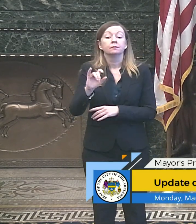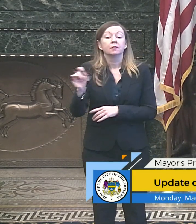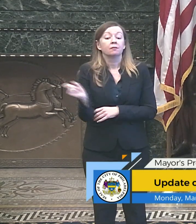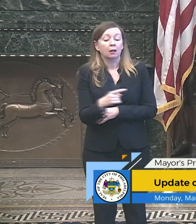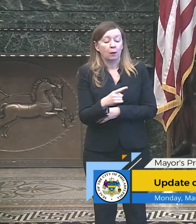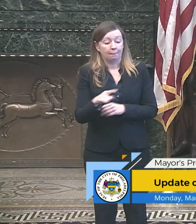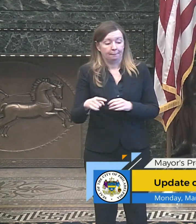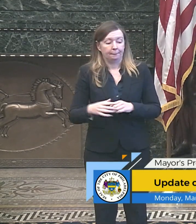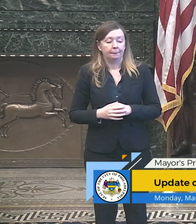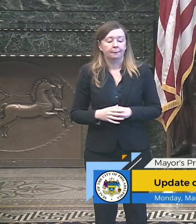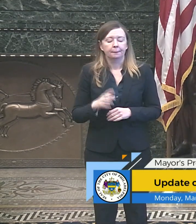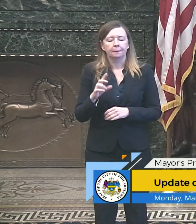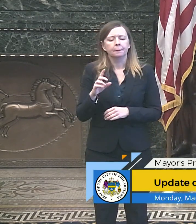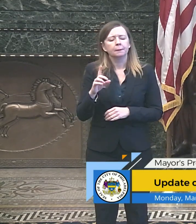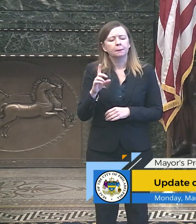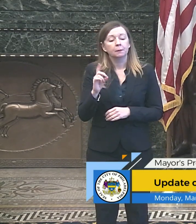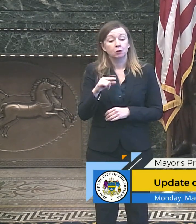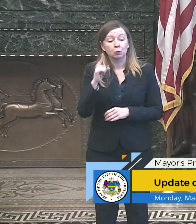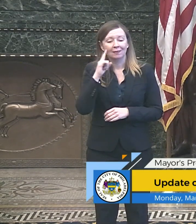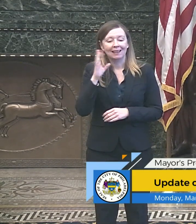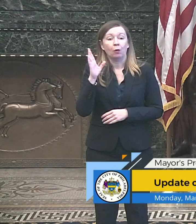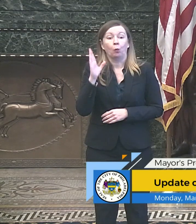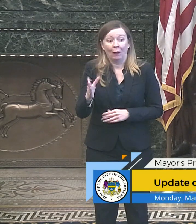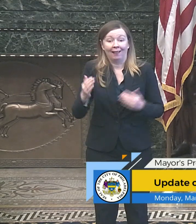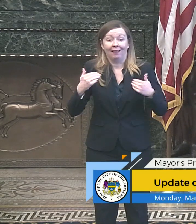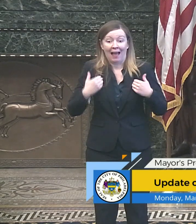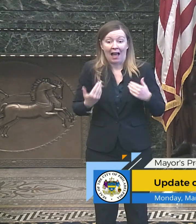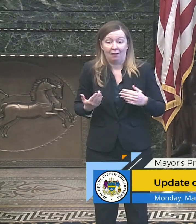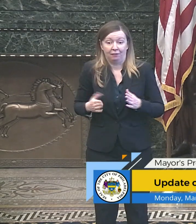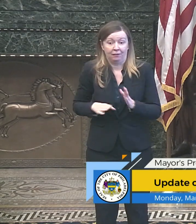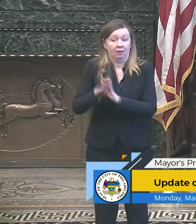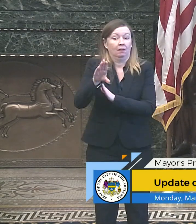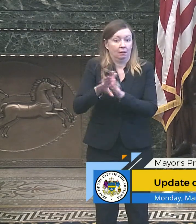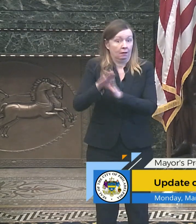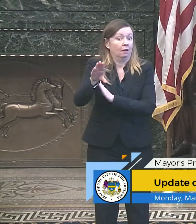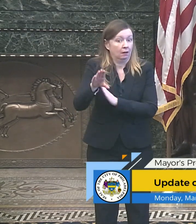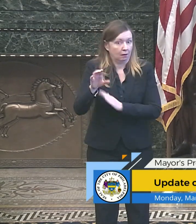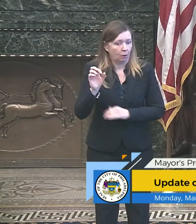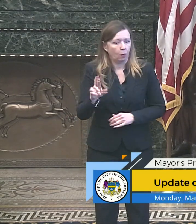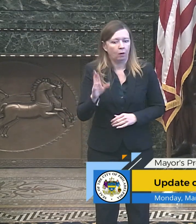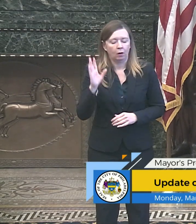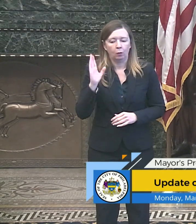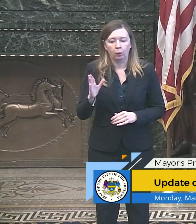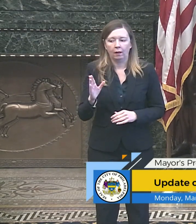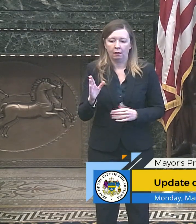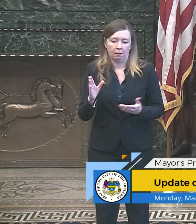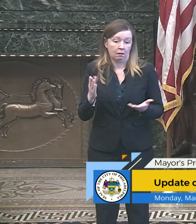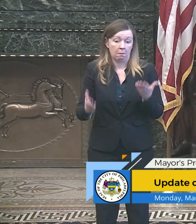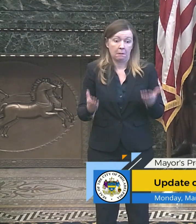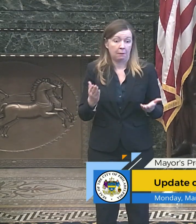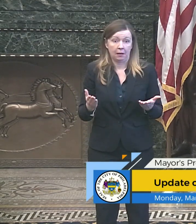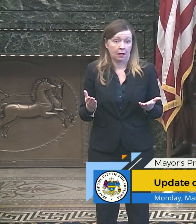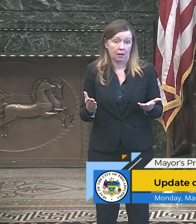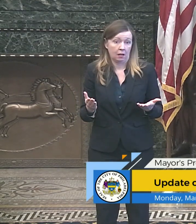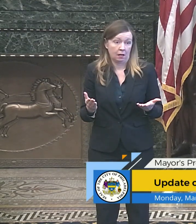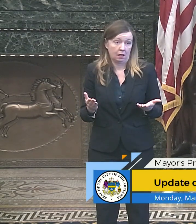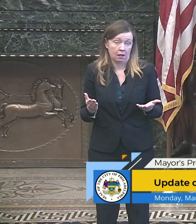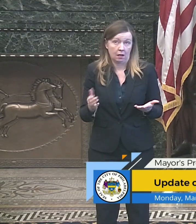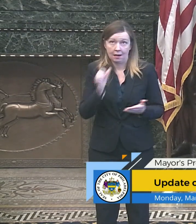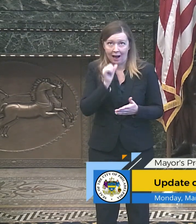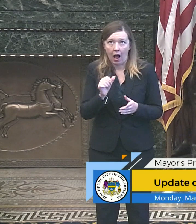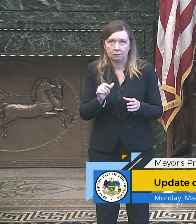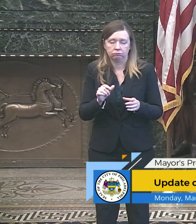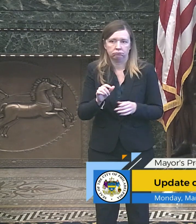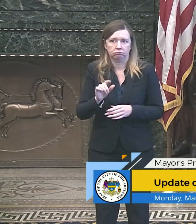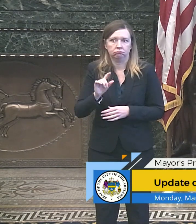Dr. Farley, do you think there will be a surge, or do you think that there's at least a chance that it might not be as